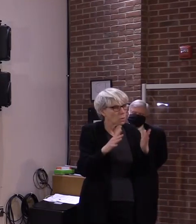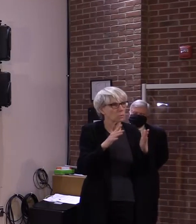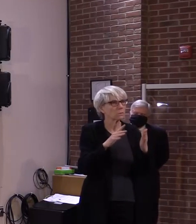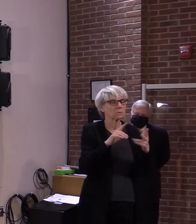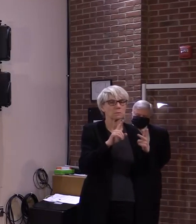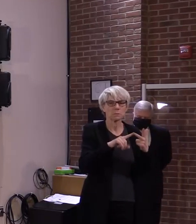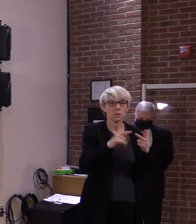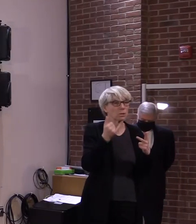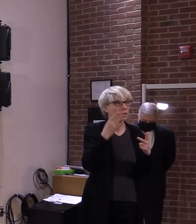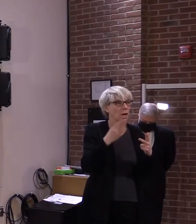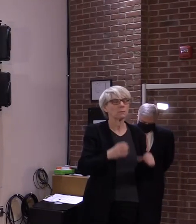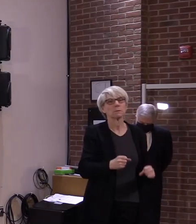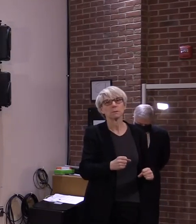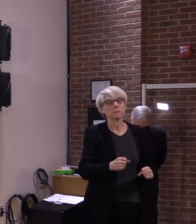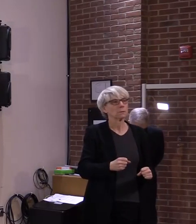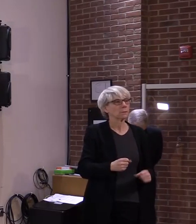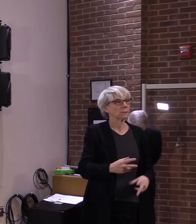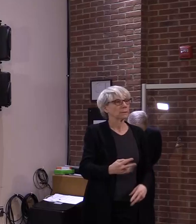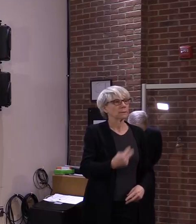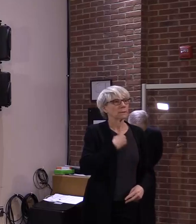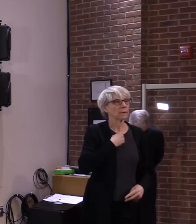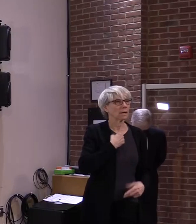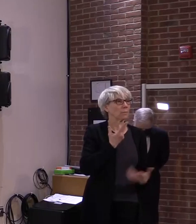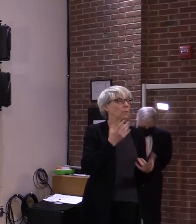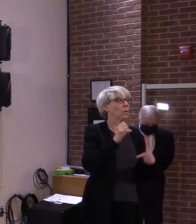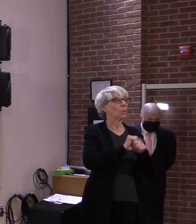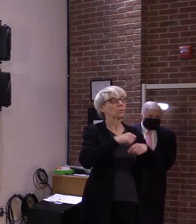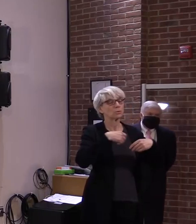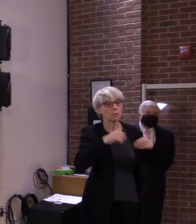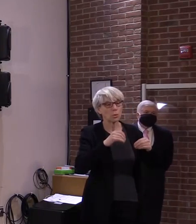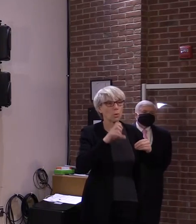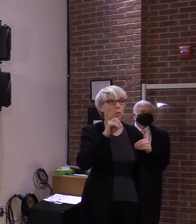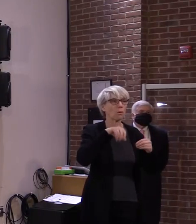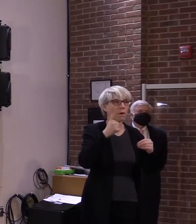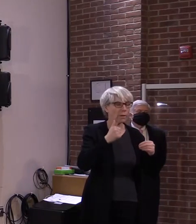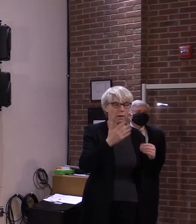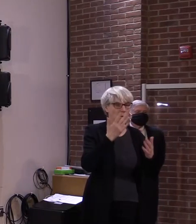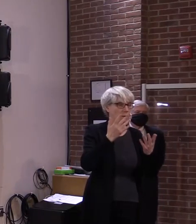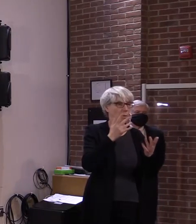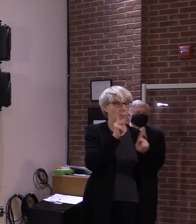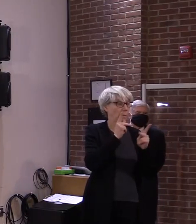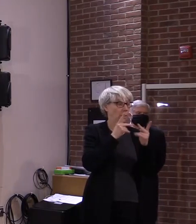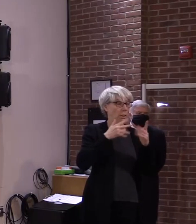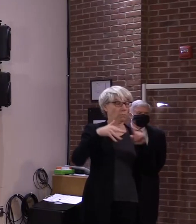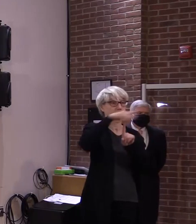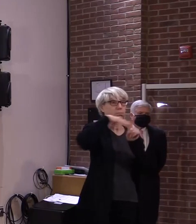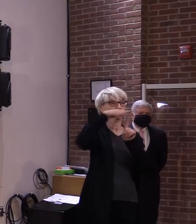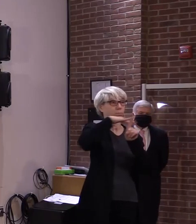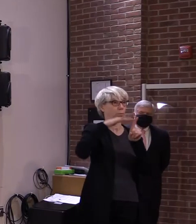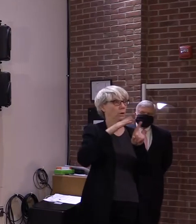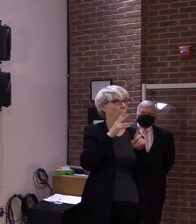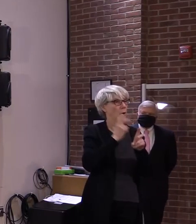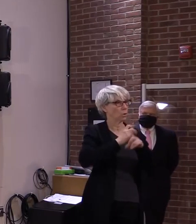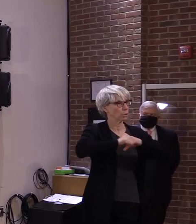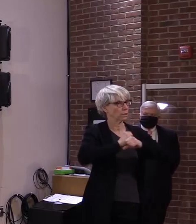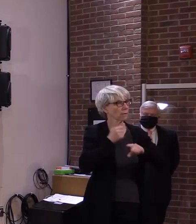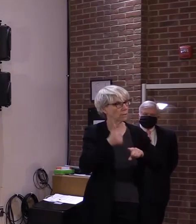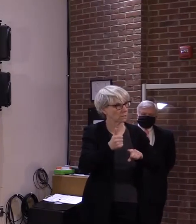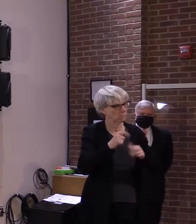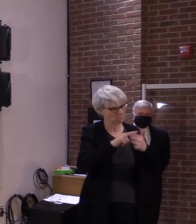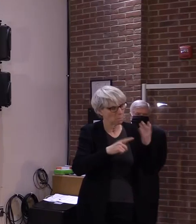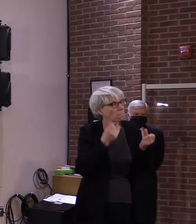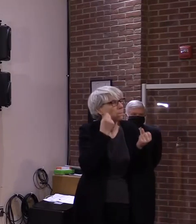have jobs that are public-facing and that require public transportation to get to. So all of those factors work against them